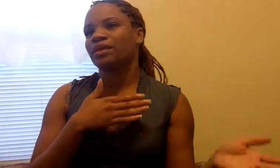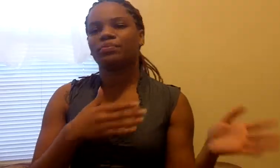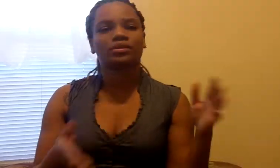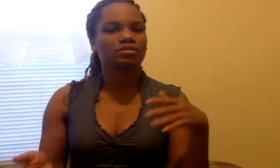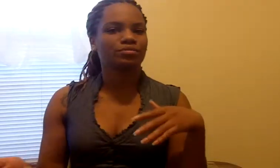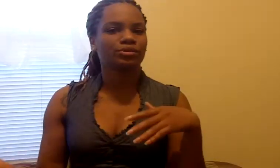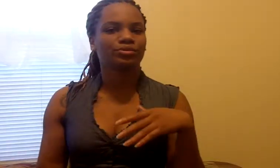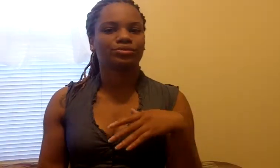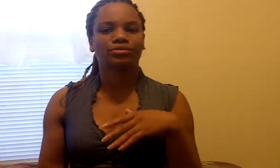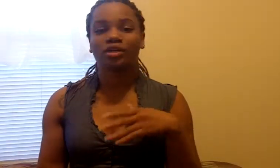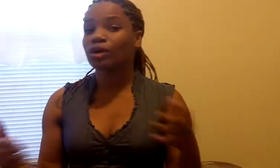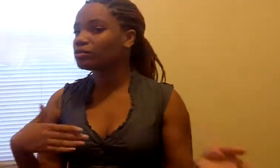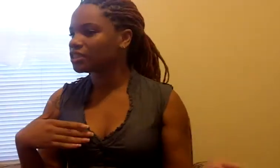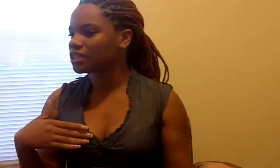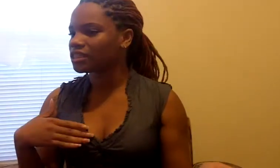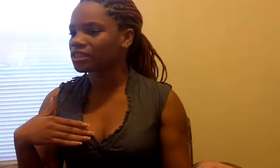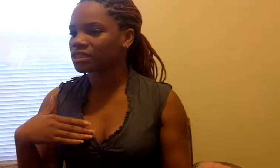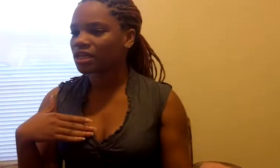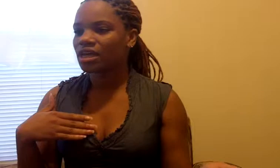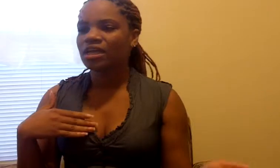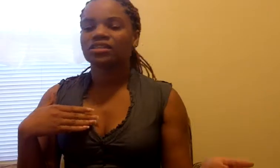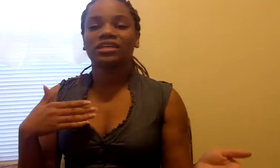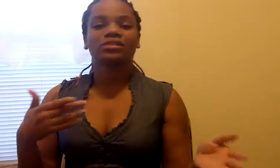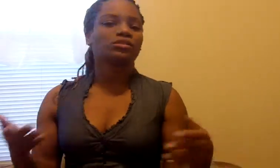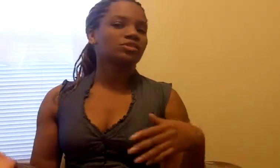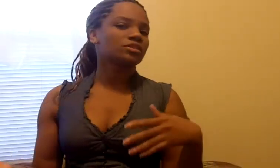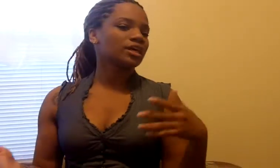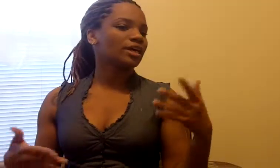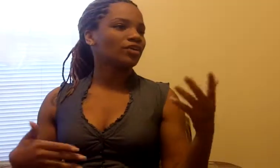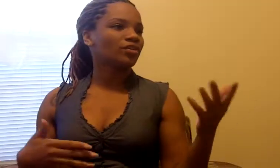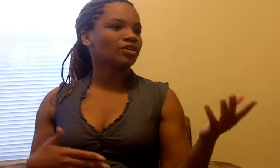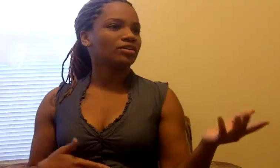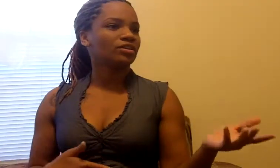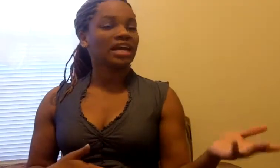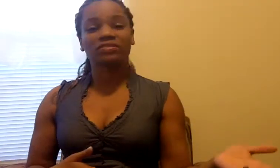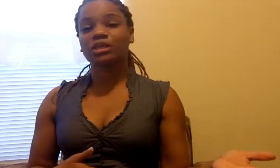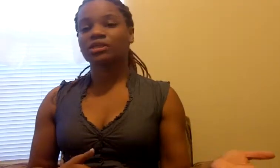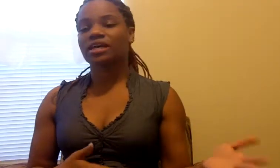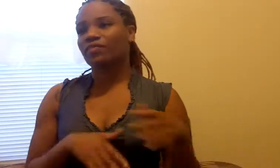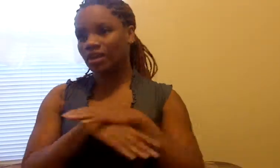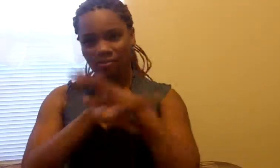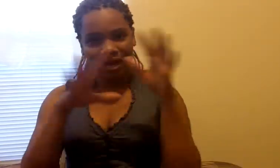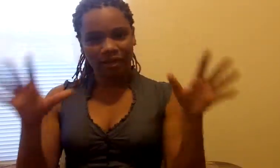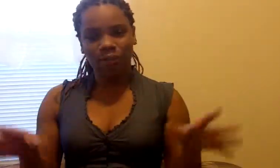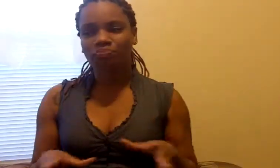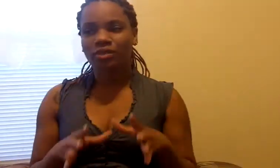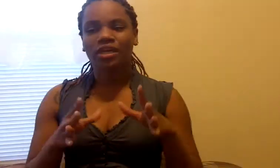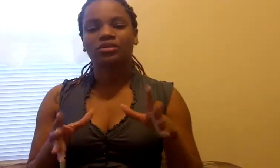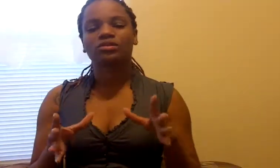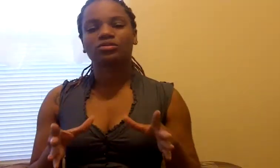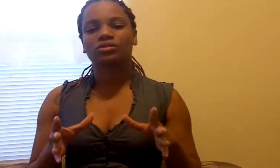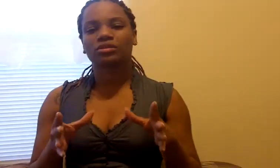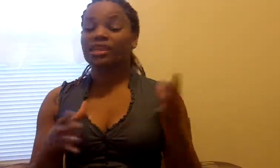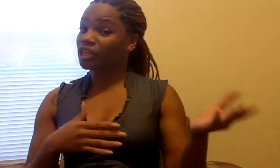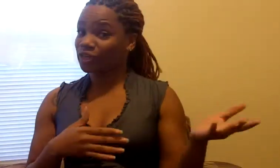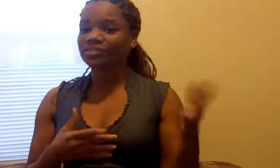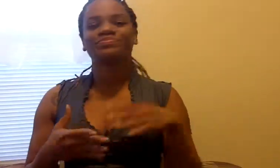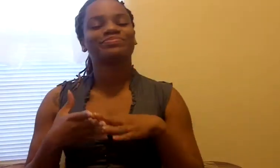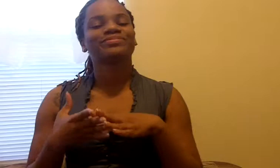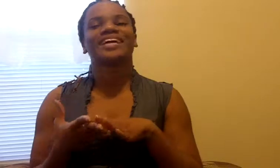AP, principal, coaches, janitorial staff, cafeteria staff, anybody in the school, the nurse,